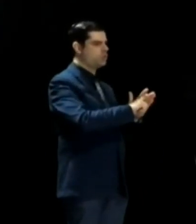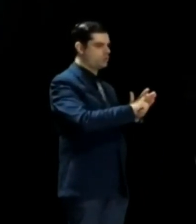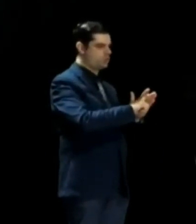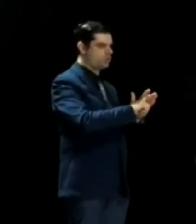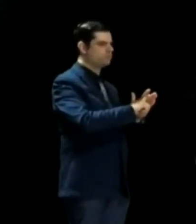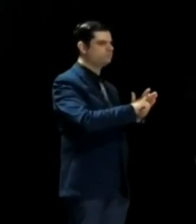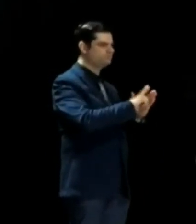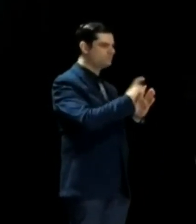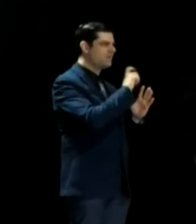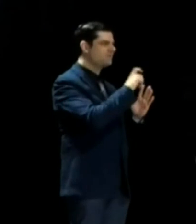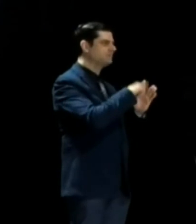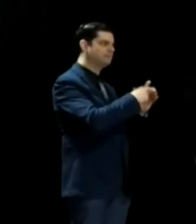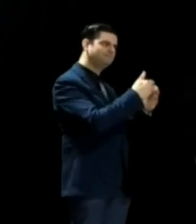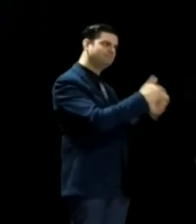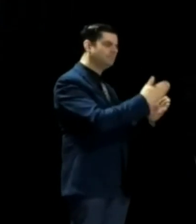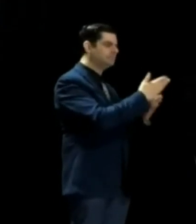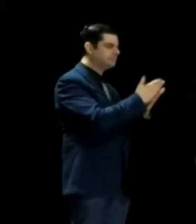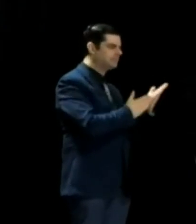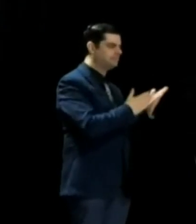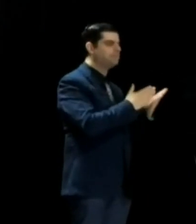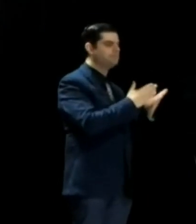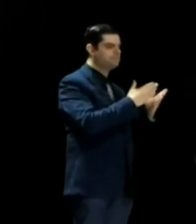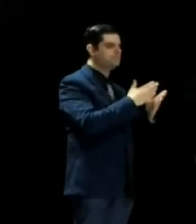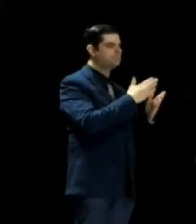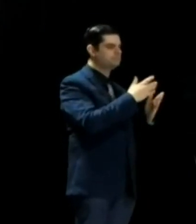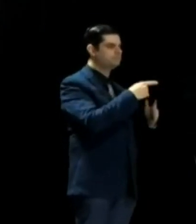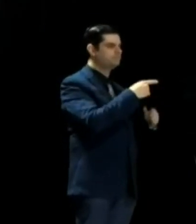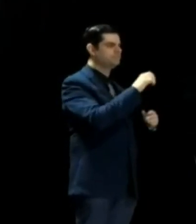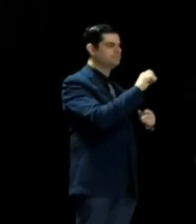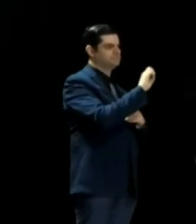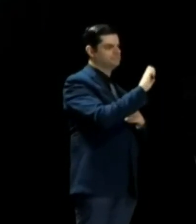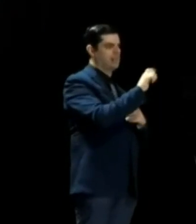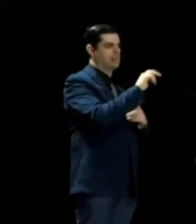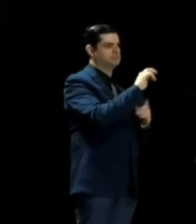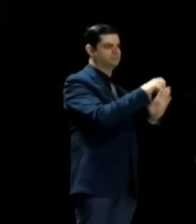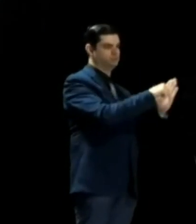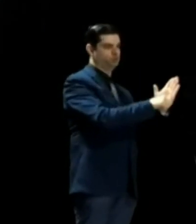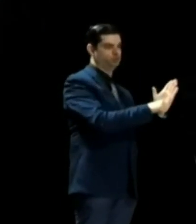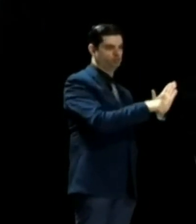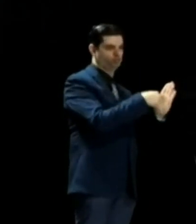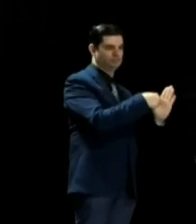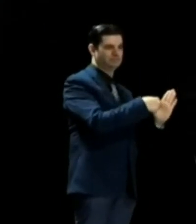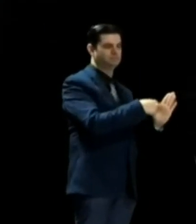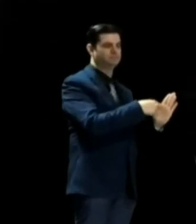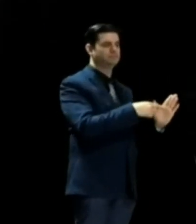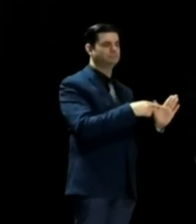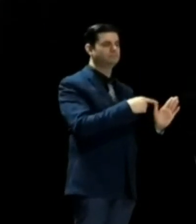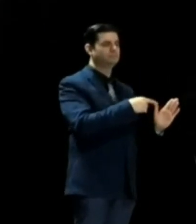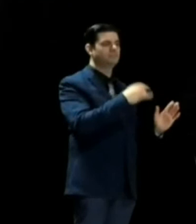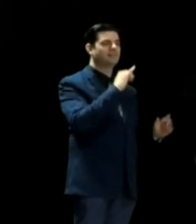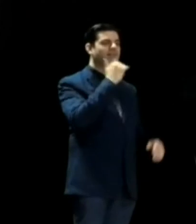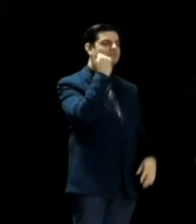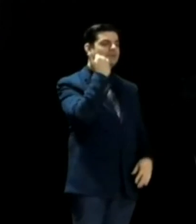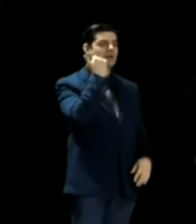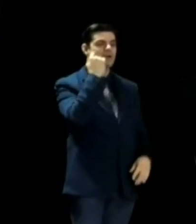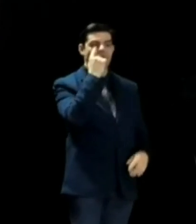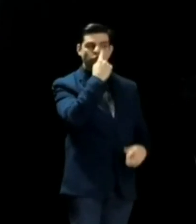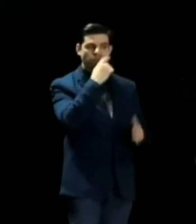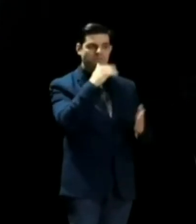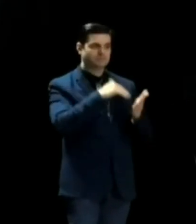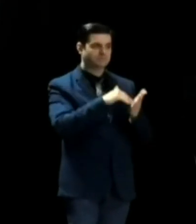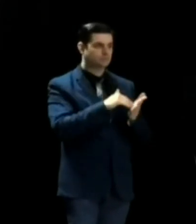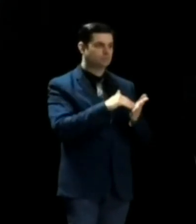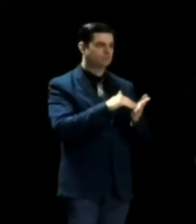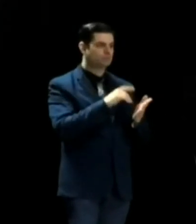go to the eye doctor, go to the eye doctor, the dentist, but you need to have PPE. That's the challenge now. It's not the